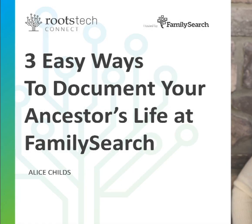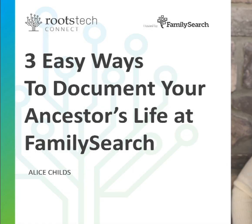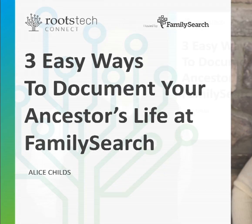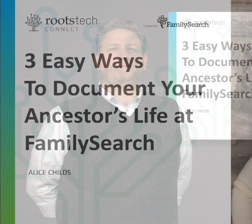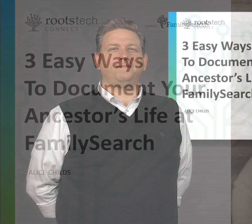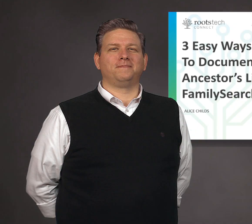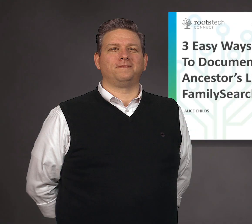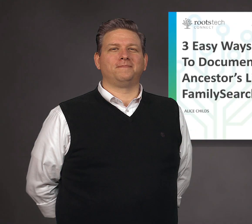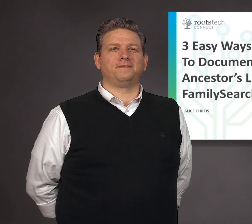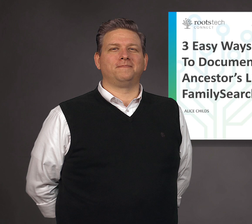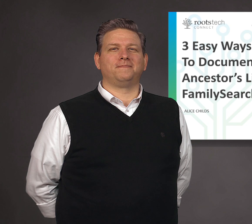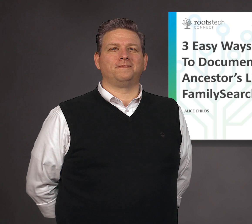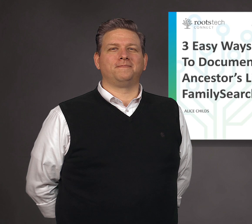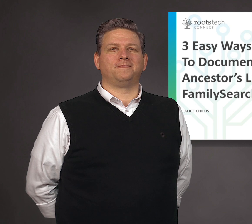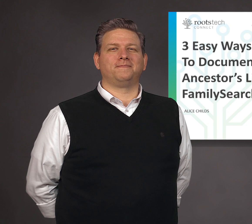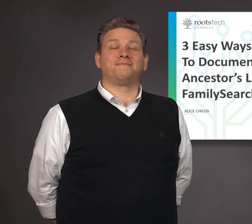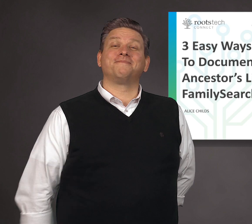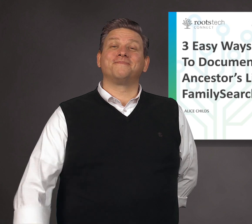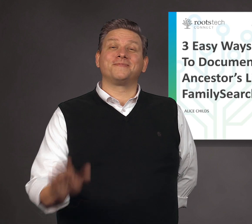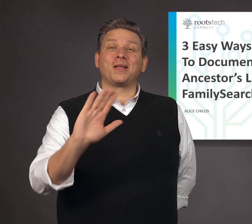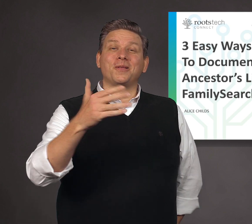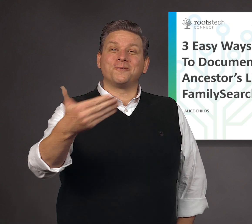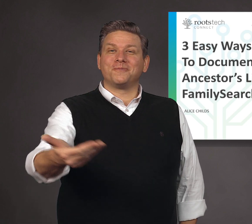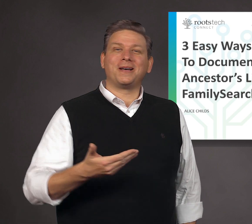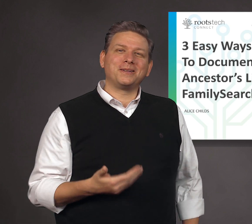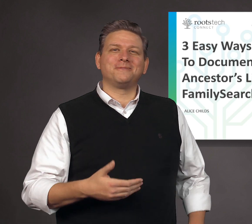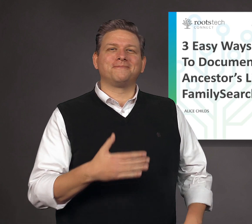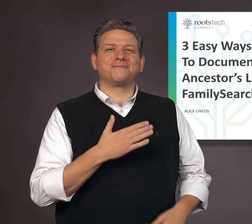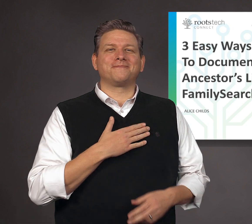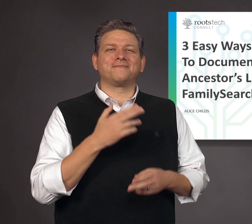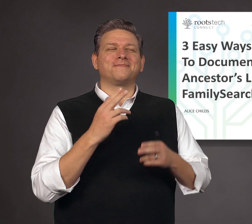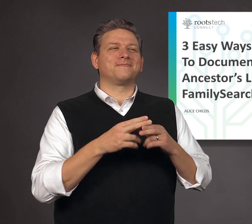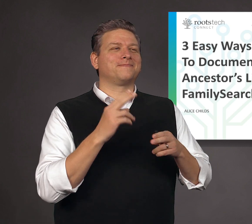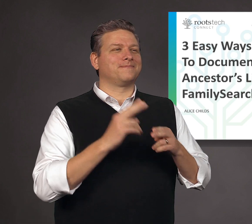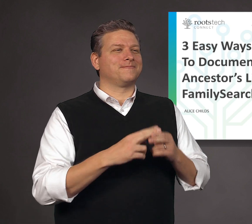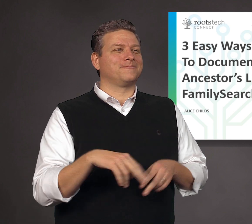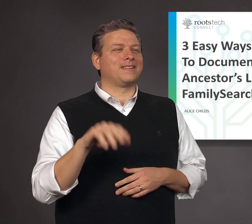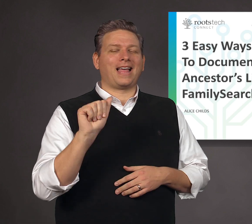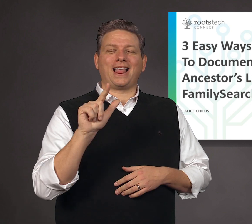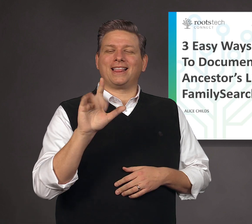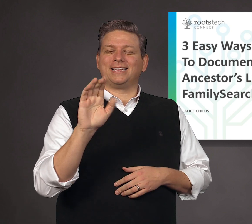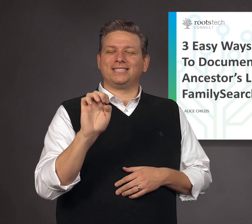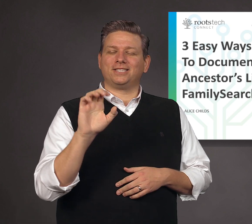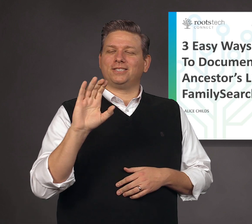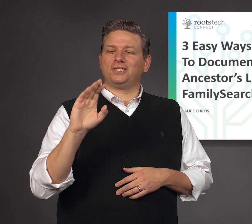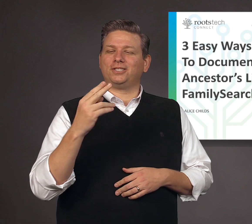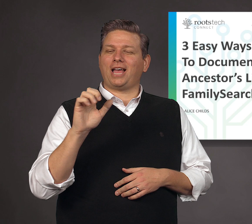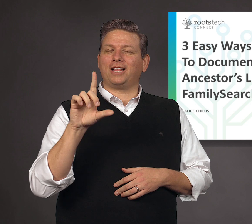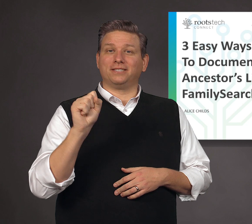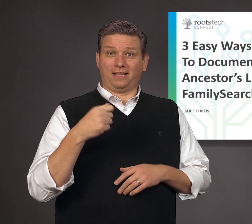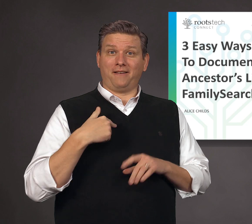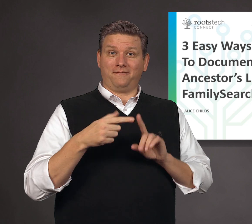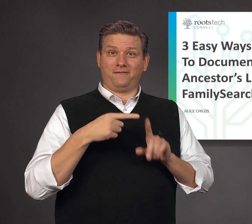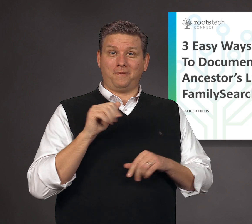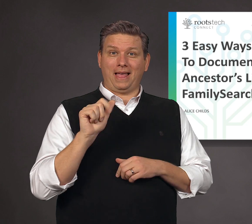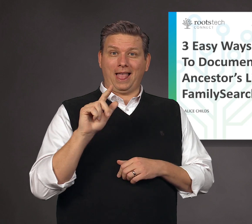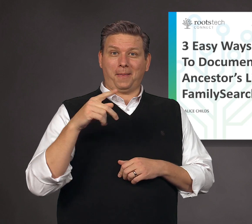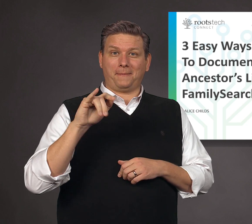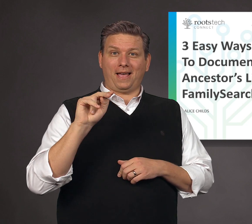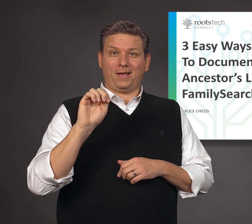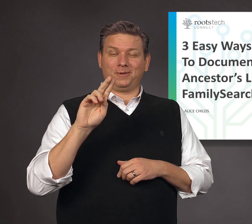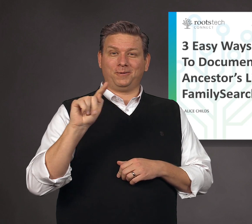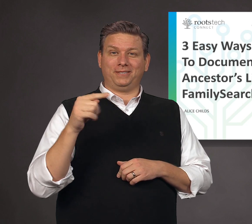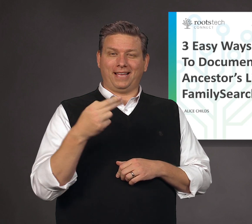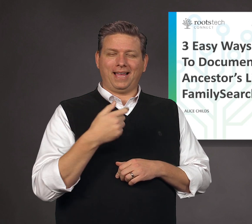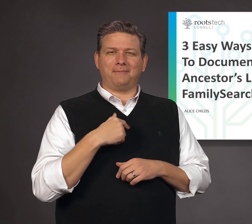Hello and welcome. My name is Alice Childs. I'm from Highland, Utah, and I'm a professional genealogist and a temple and family